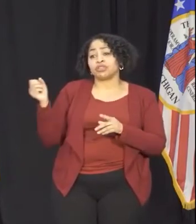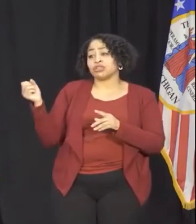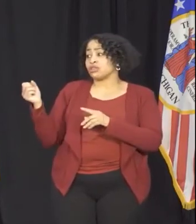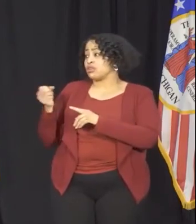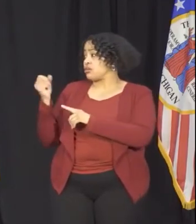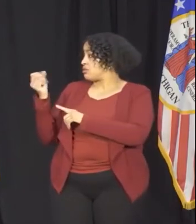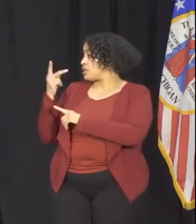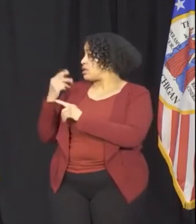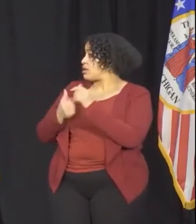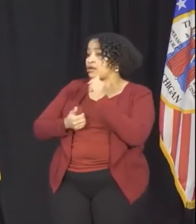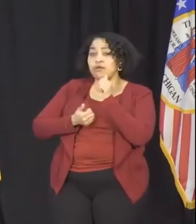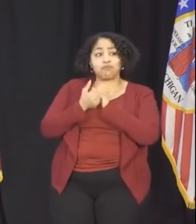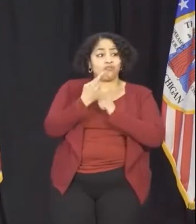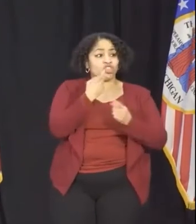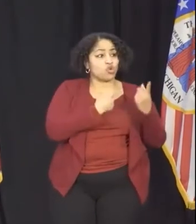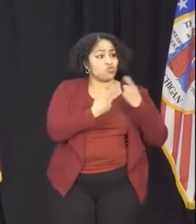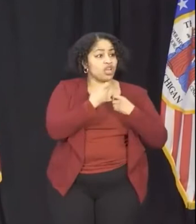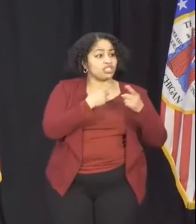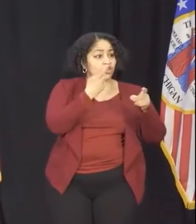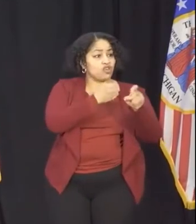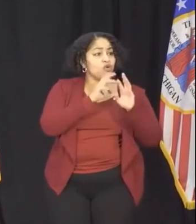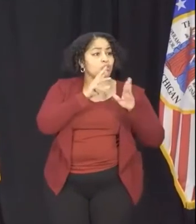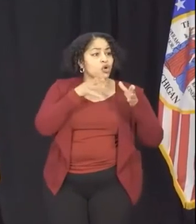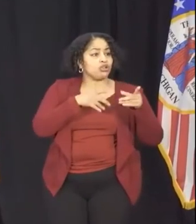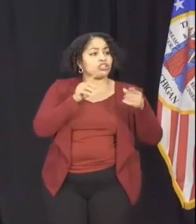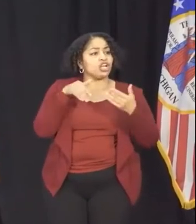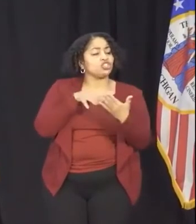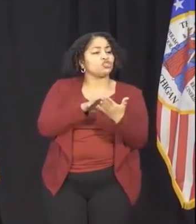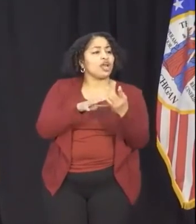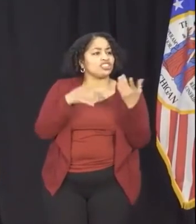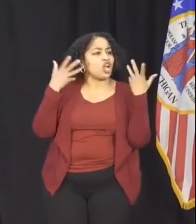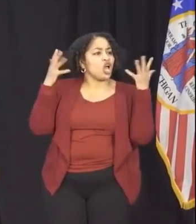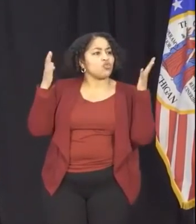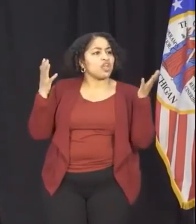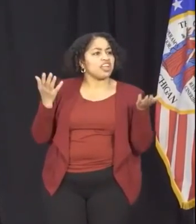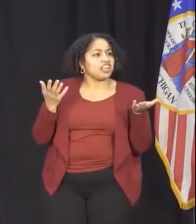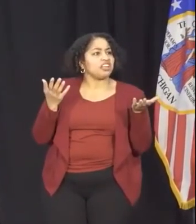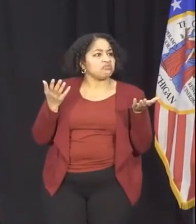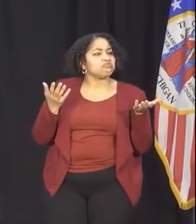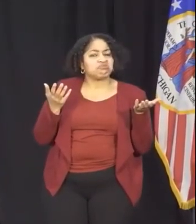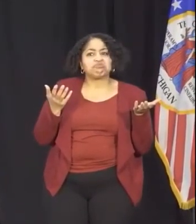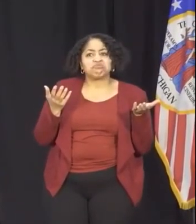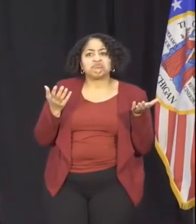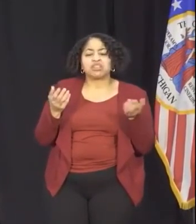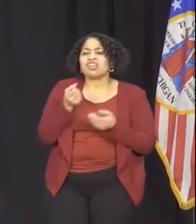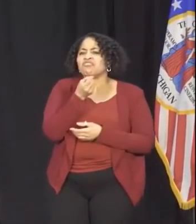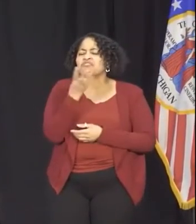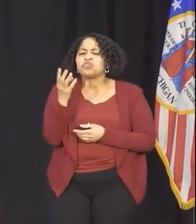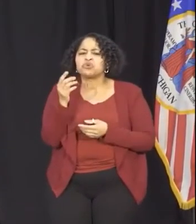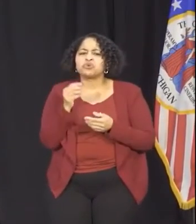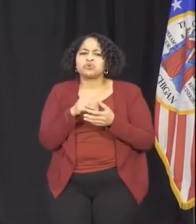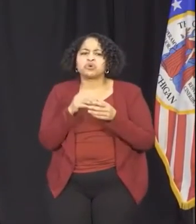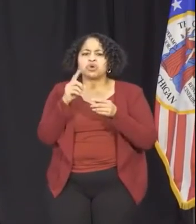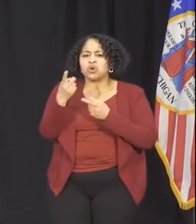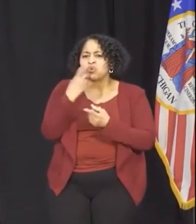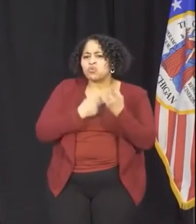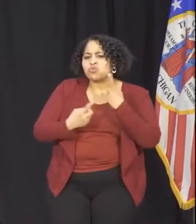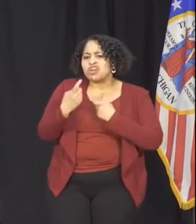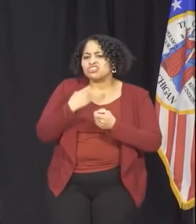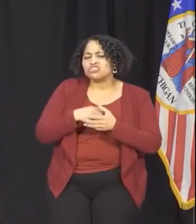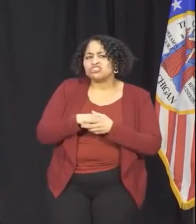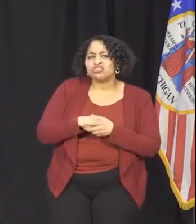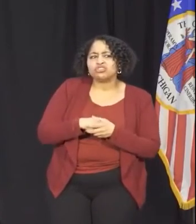Okay, most of the questions that had come in from reporters have been addressed pretty substantially, but there are a couple of